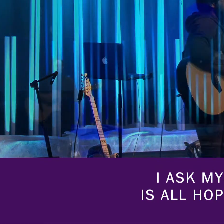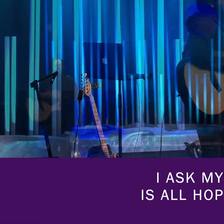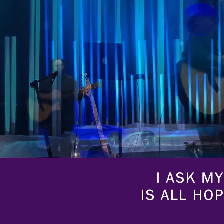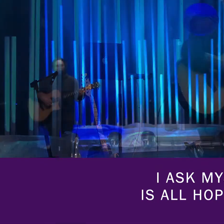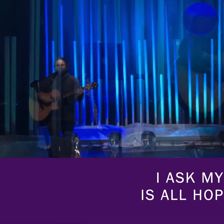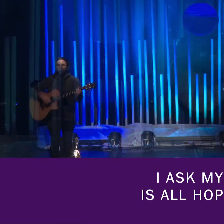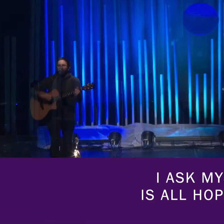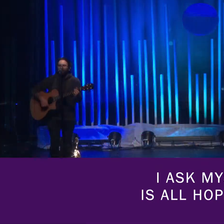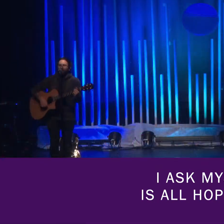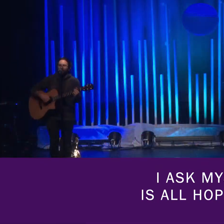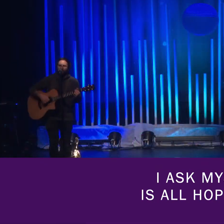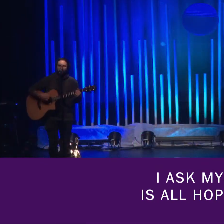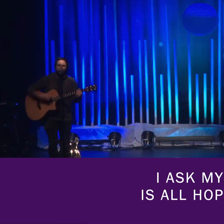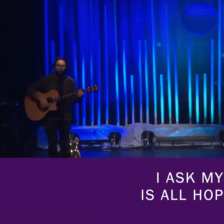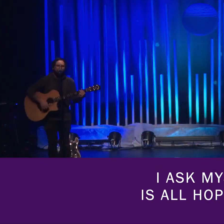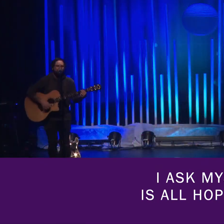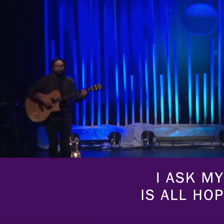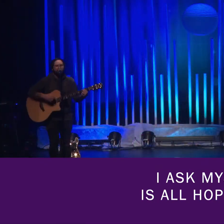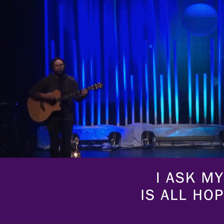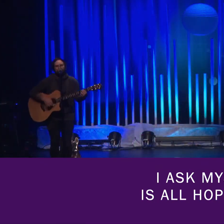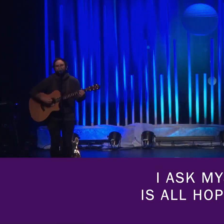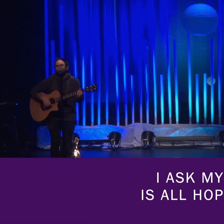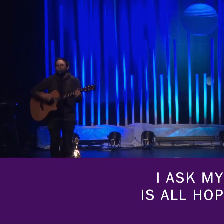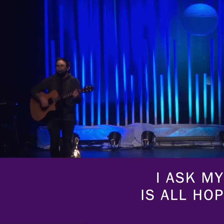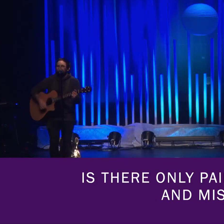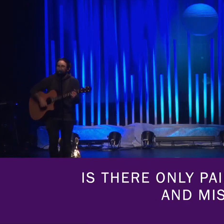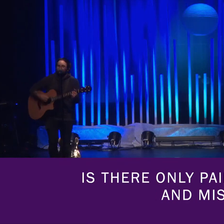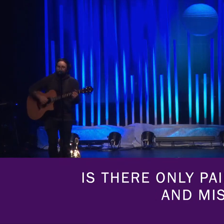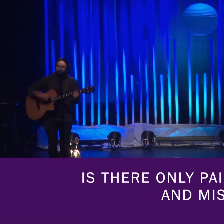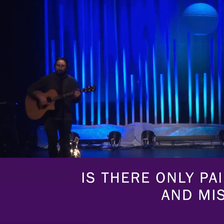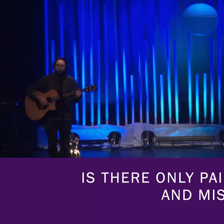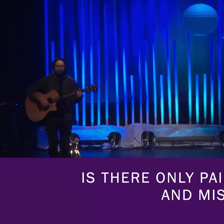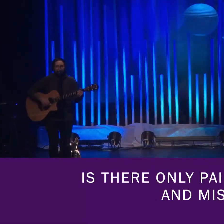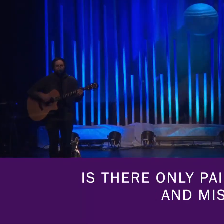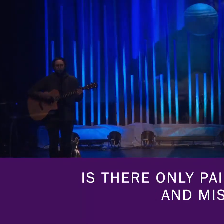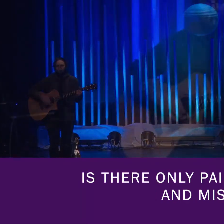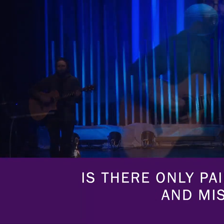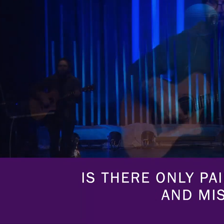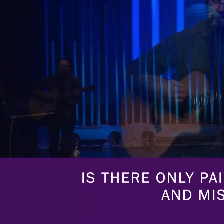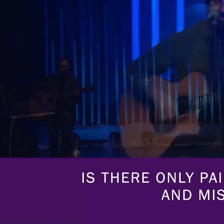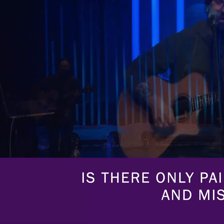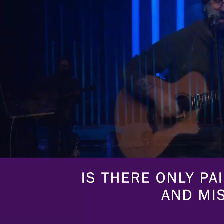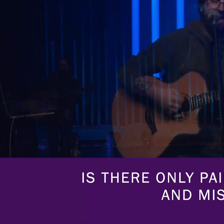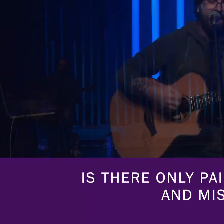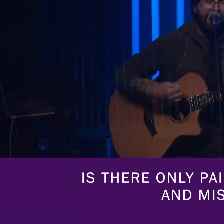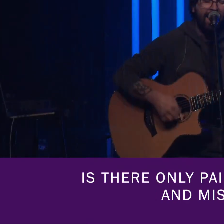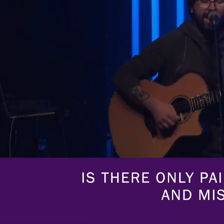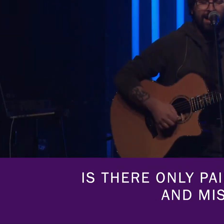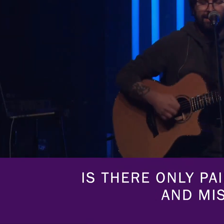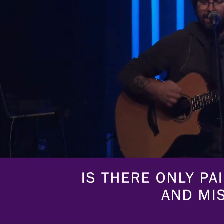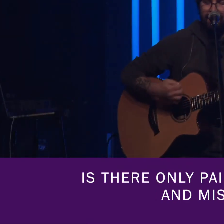is all hope lost? Is there only